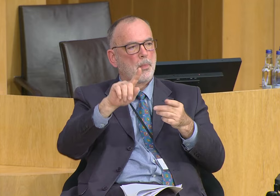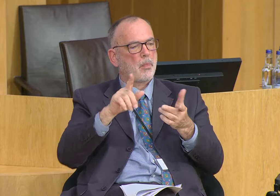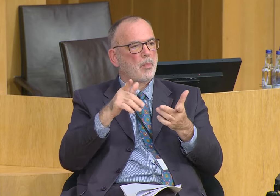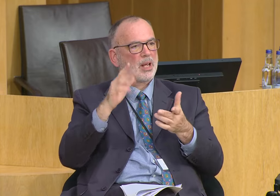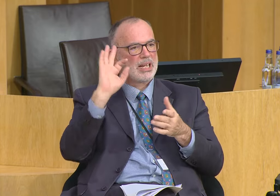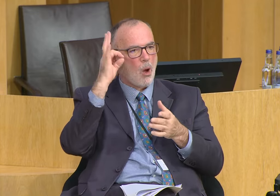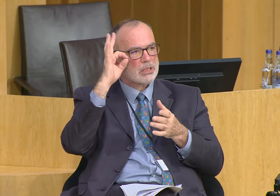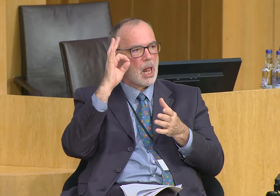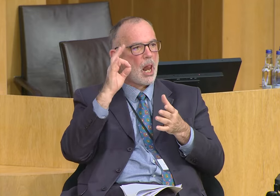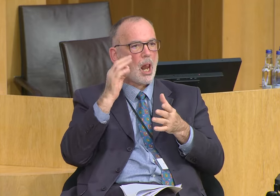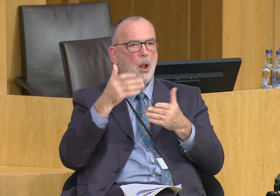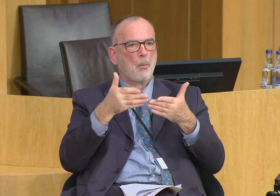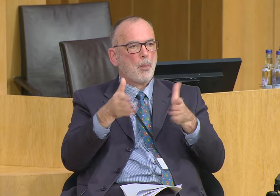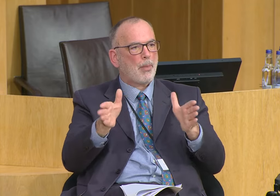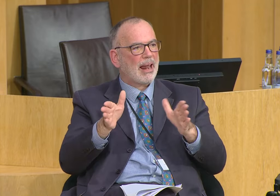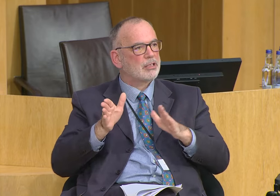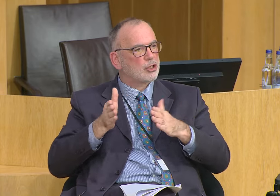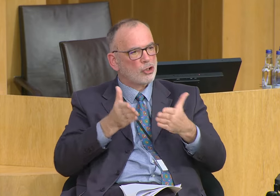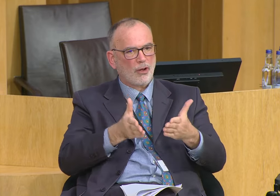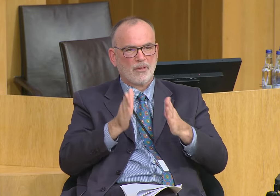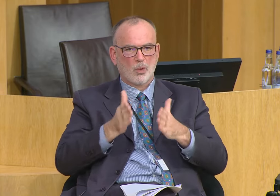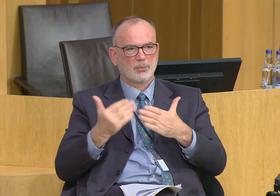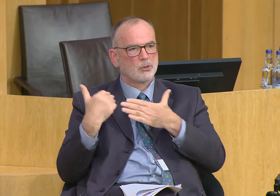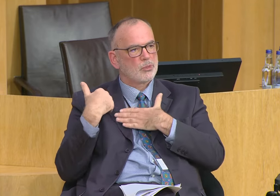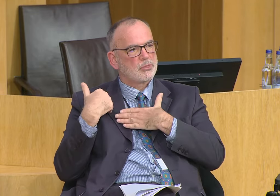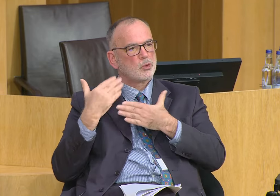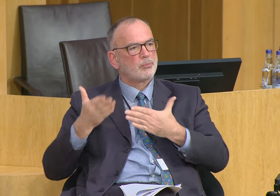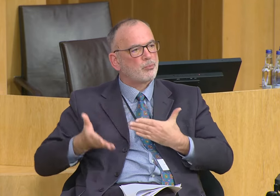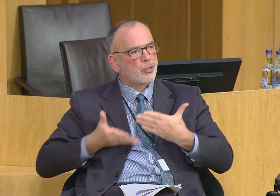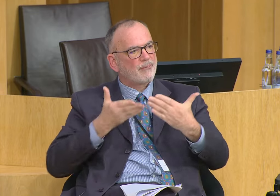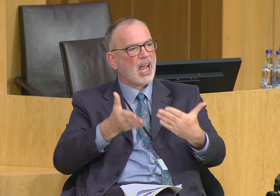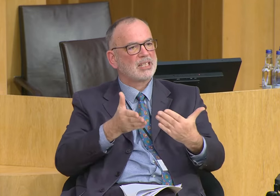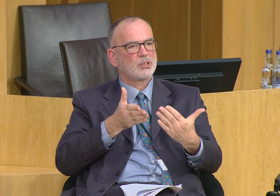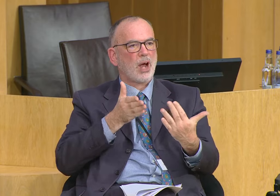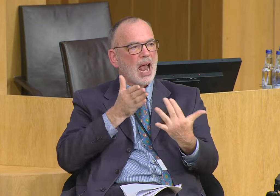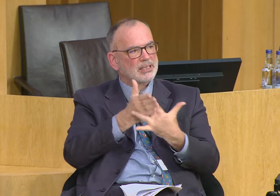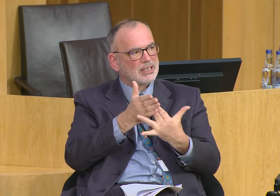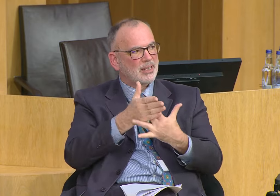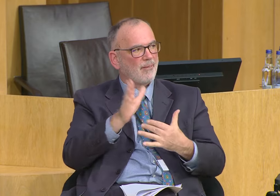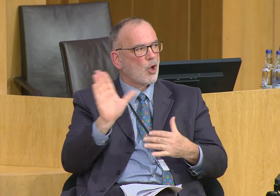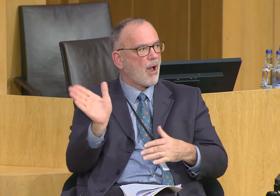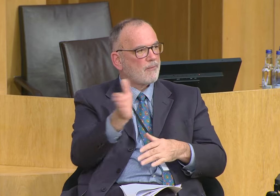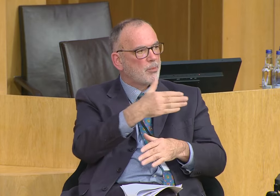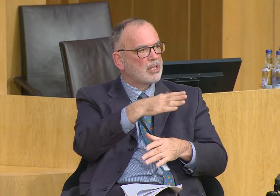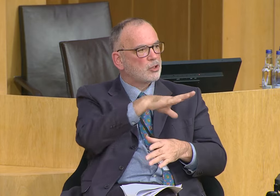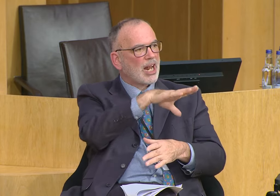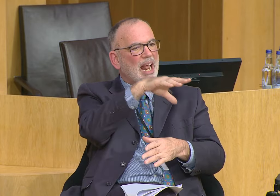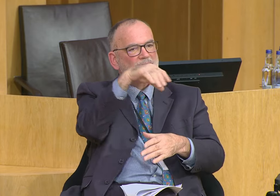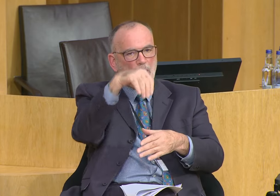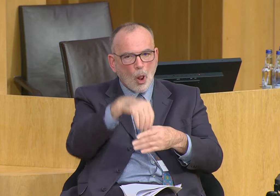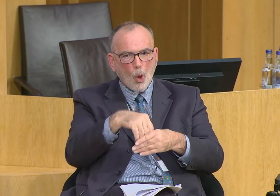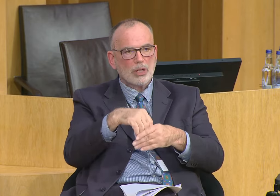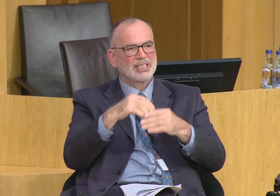created the barriers. It is society and the councils, the public services need to be responsible to provide that accessibility for